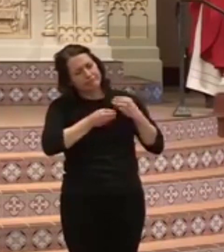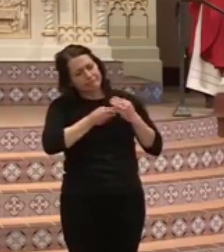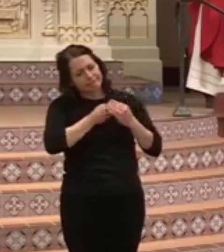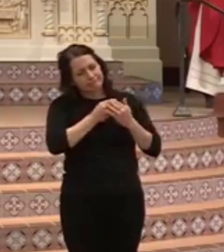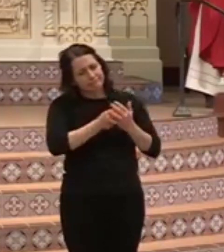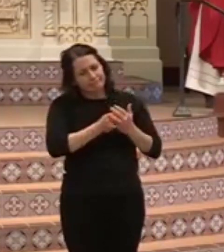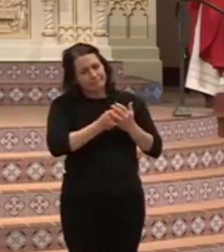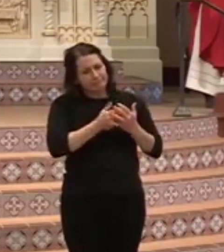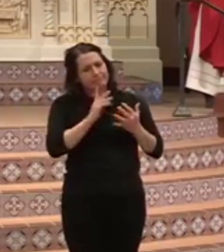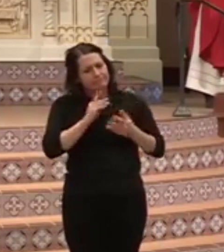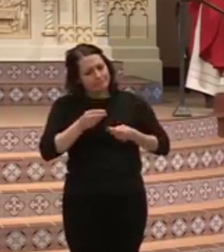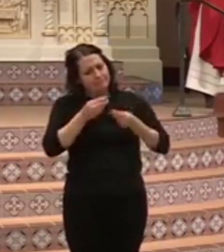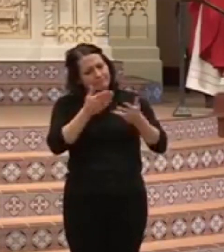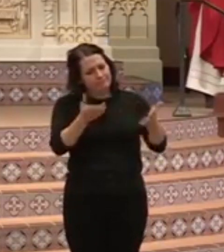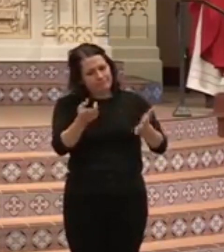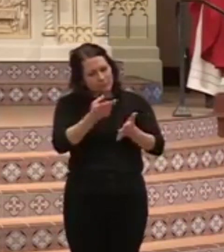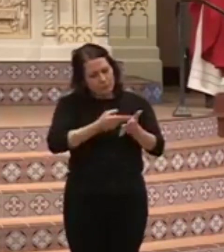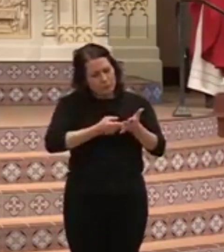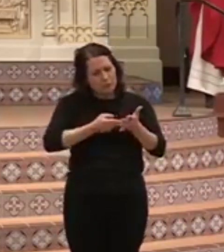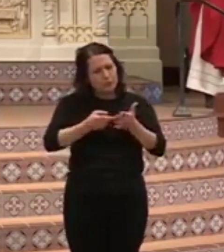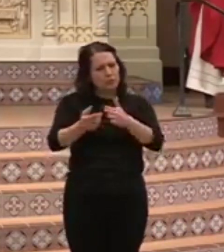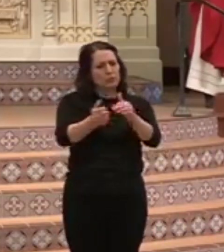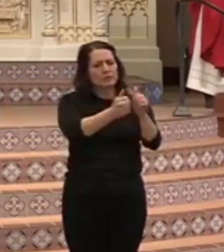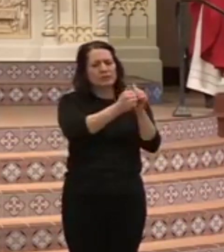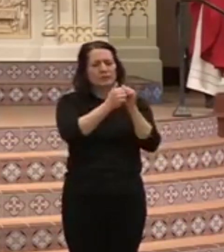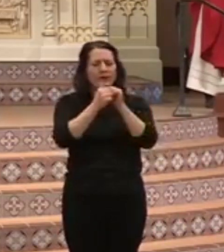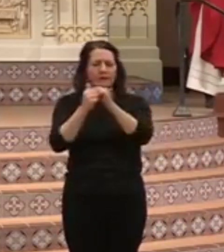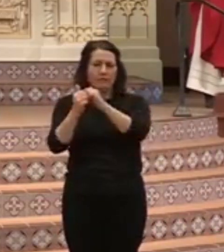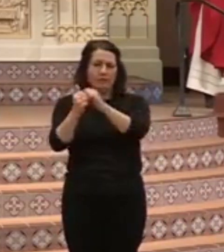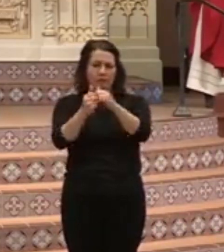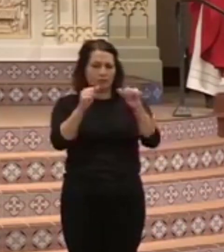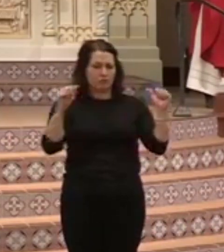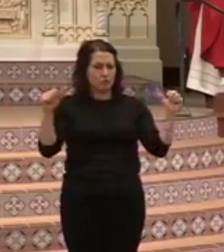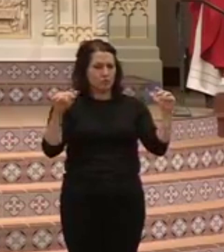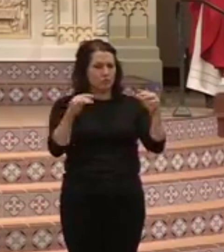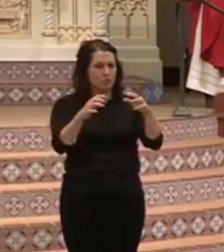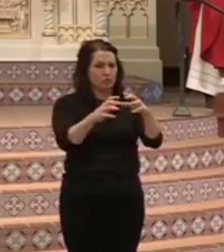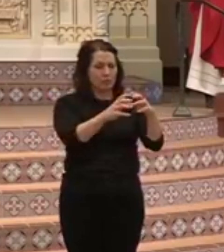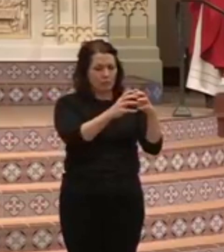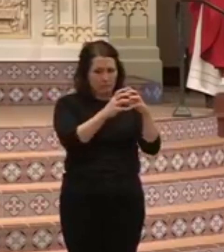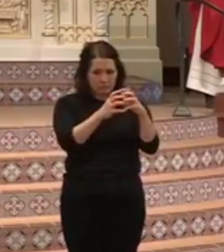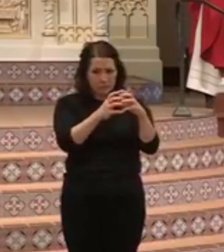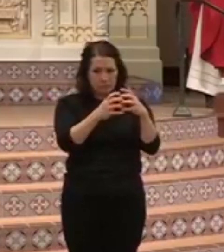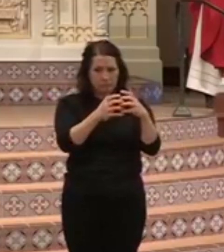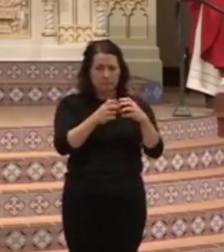truth together, them together,